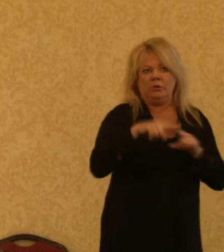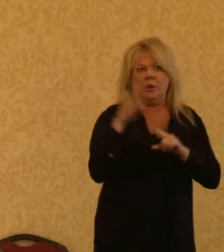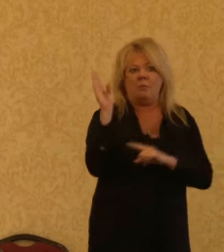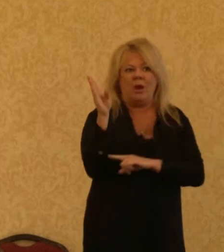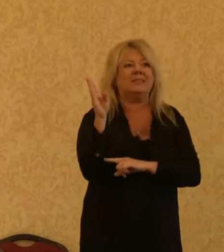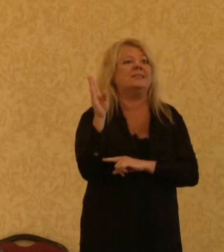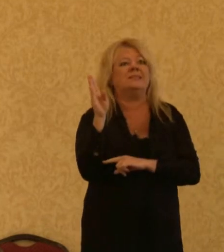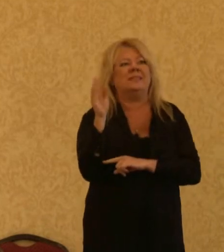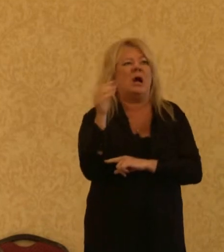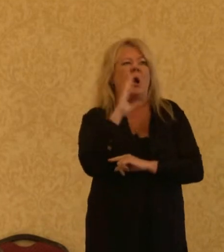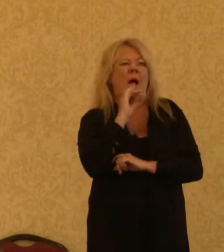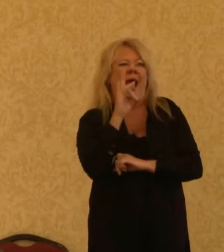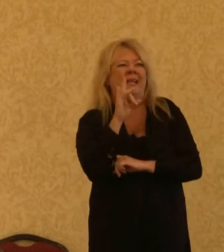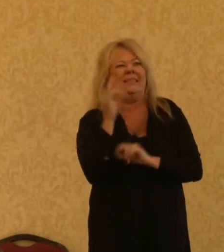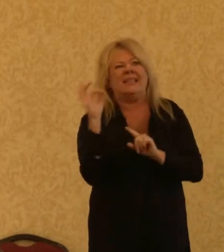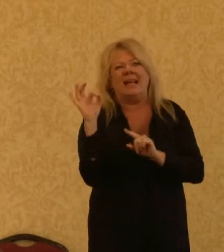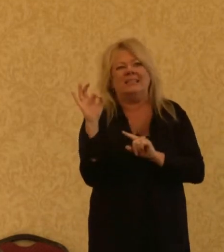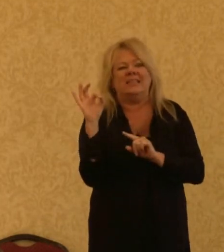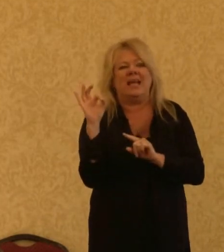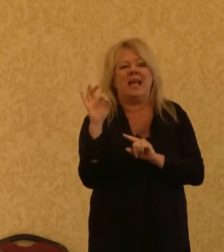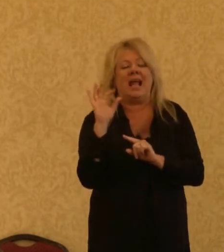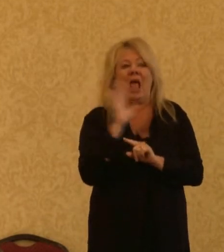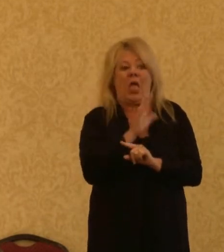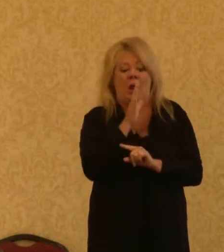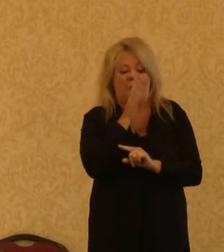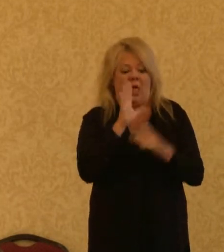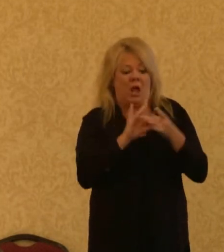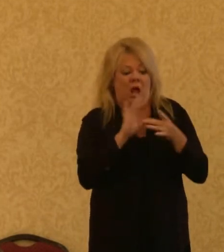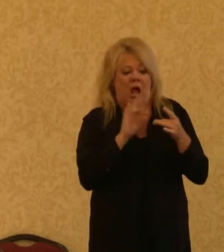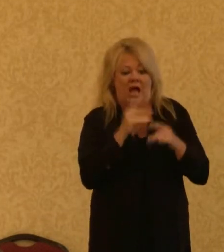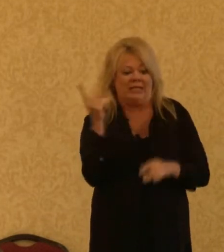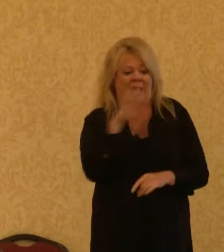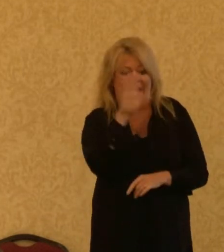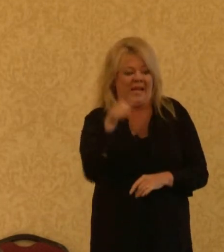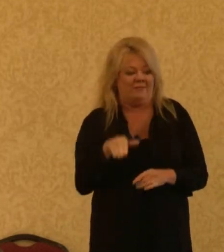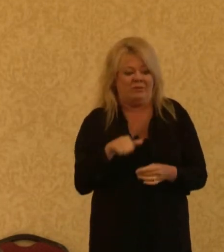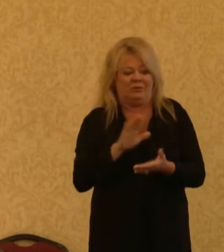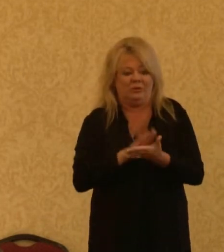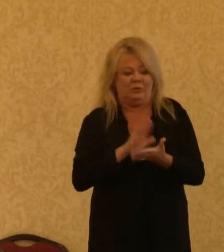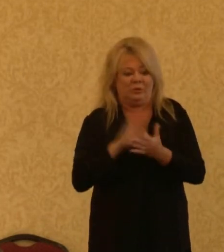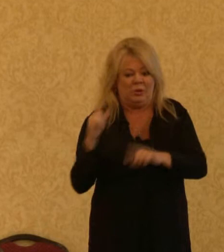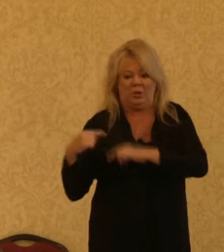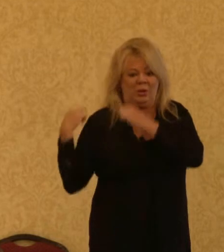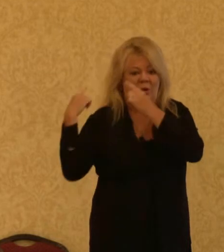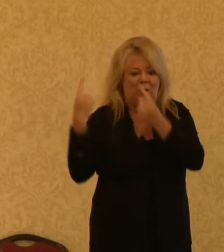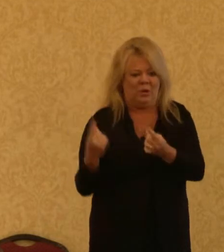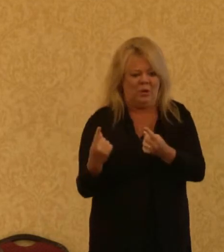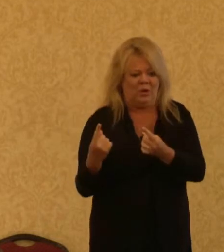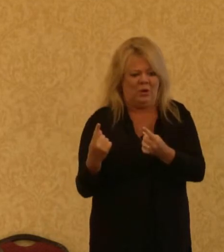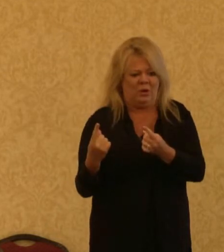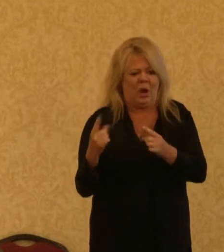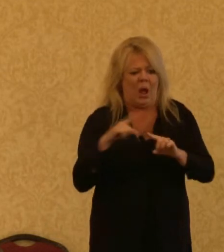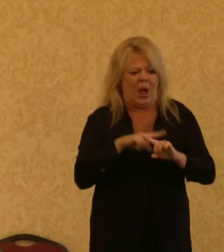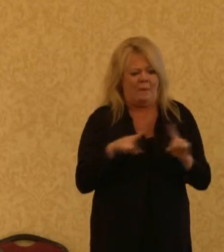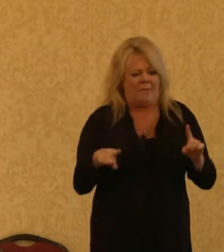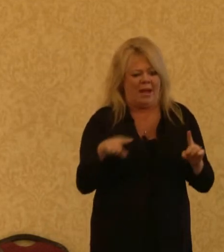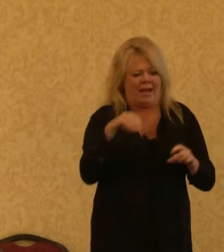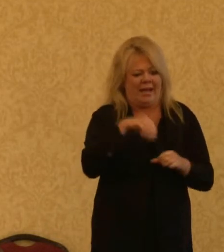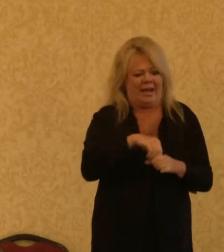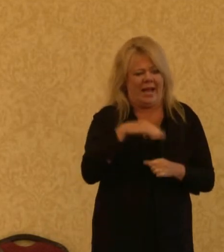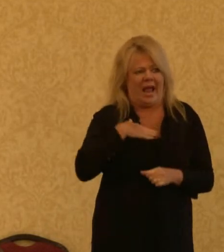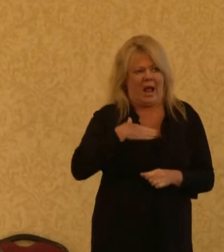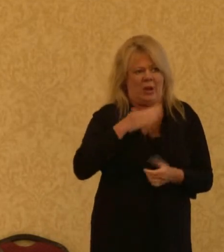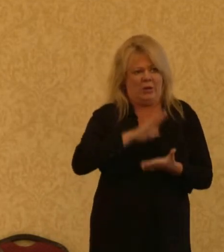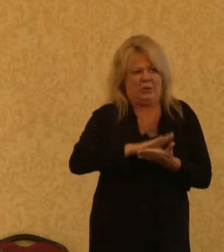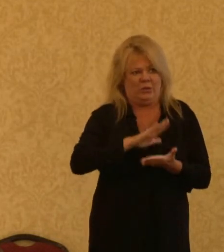19, and the mother said they had never gone to school. Well, we had 9 kids from the same town in our school. We had more